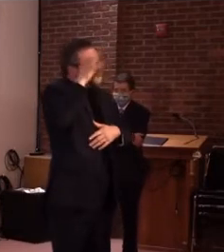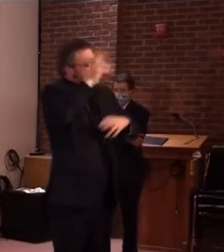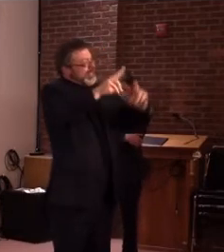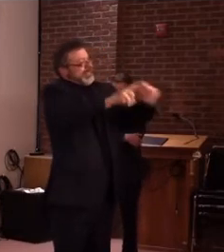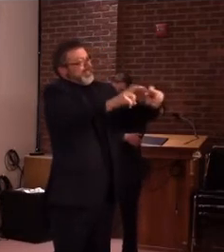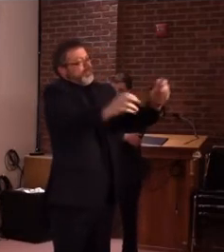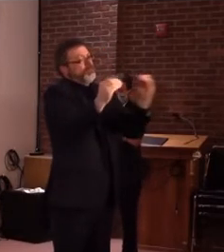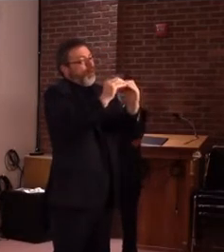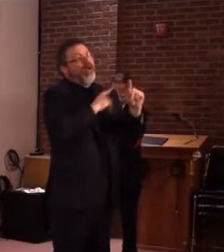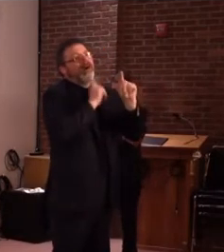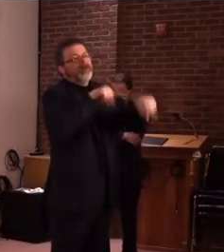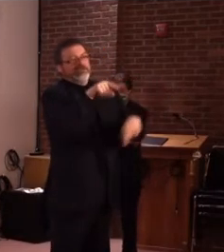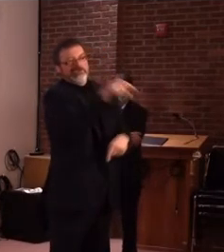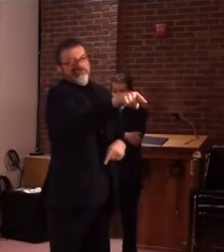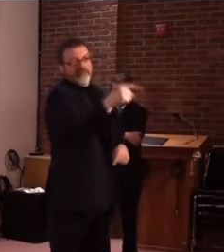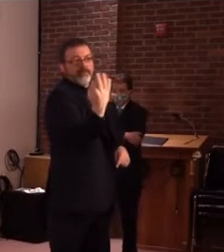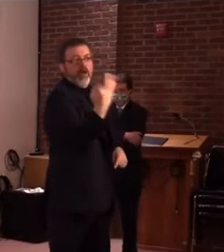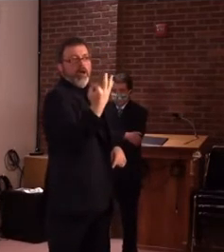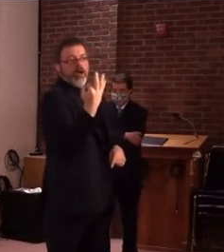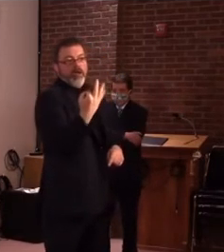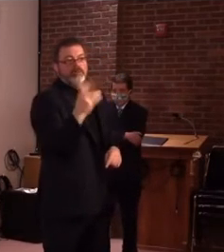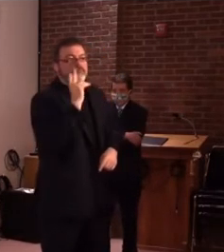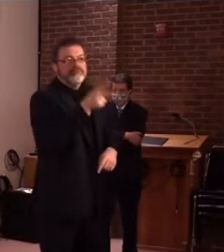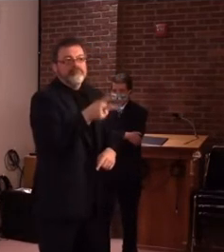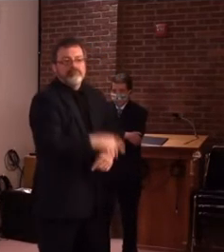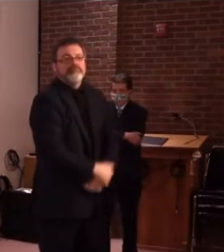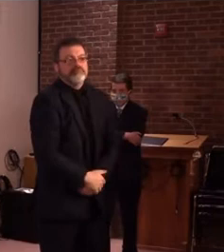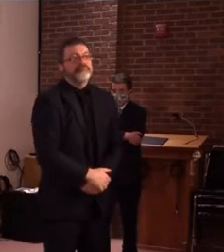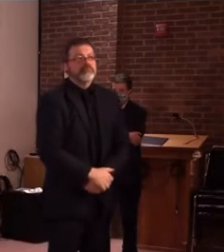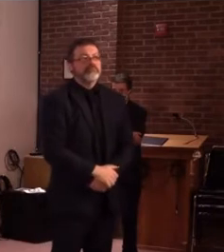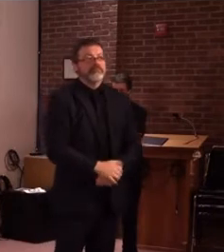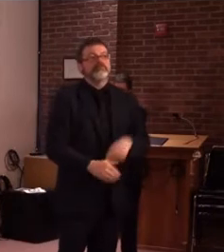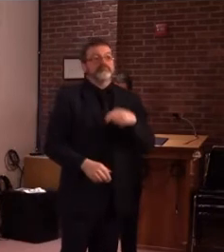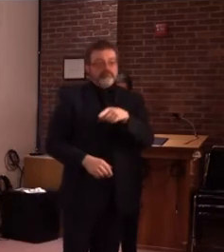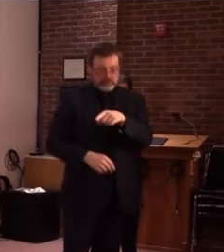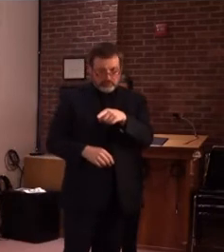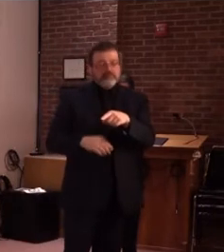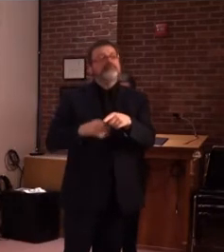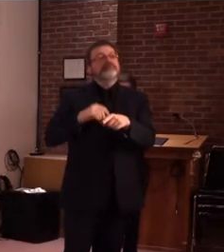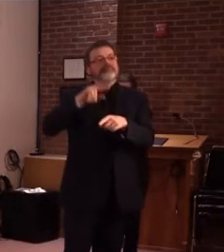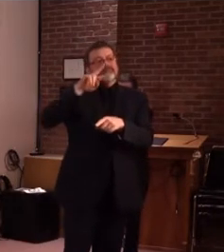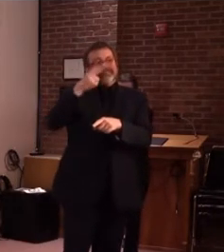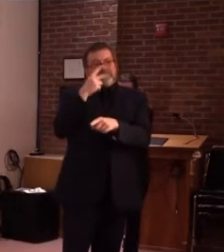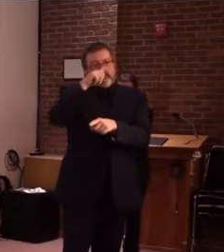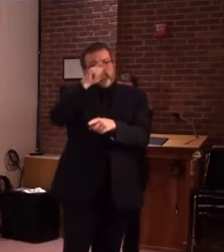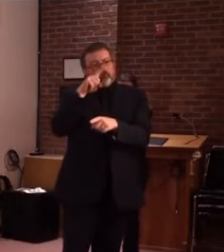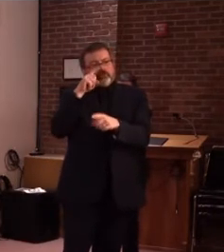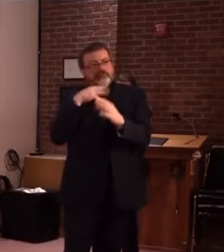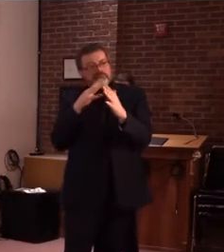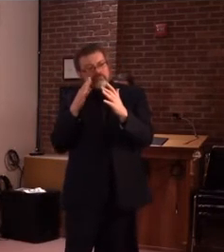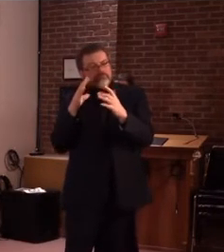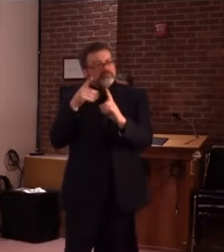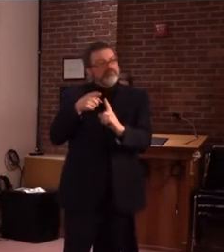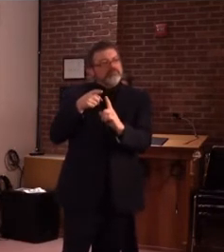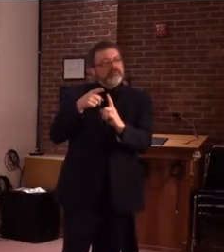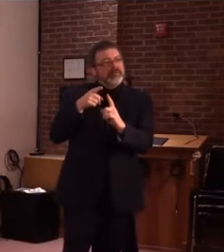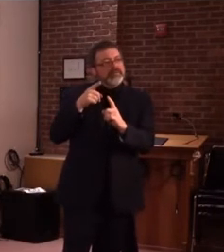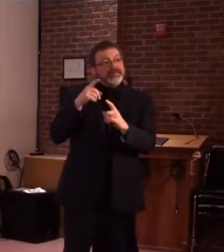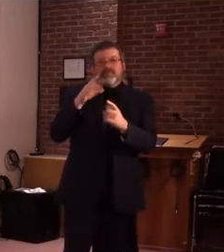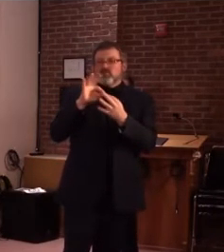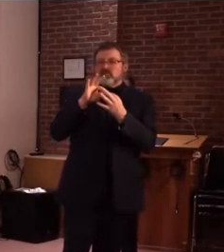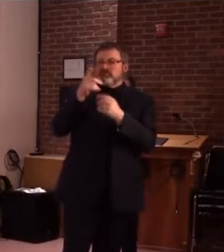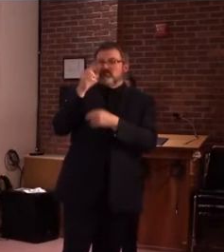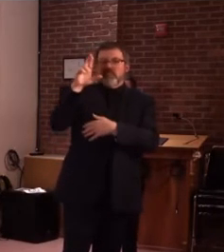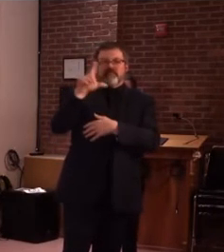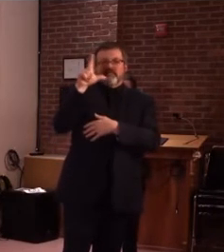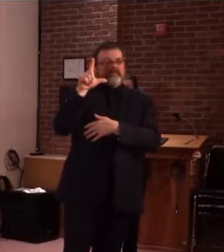Thanks. And just a quick follow-up for the Commissioner of Health. It was my understanding that you guys were going to put together